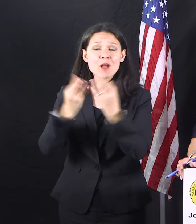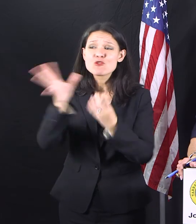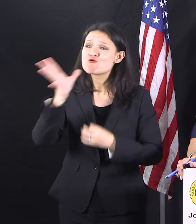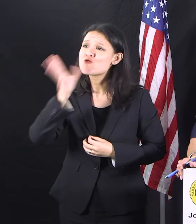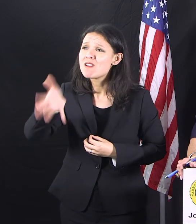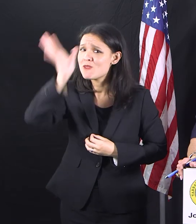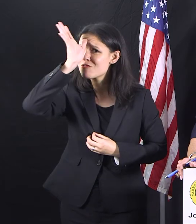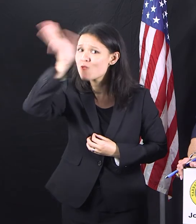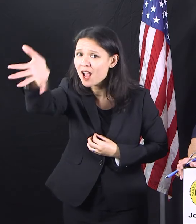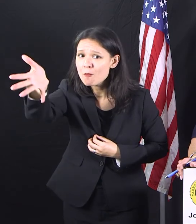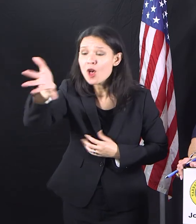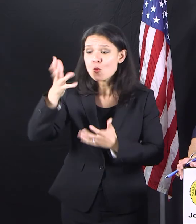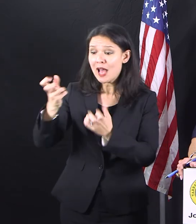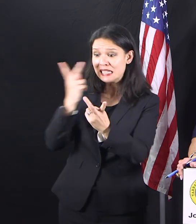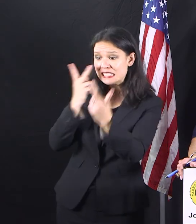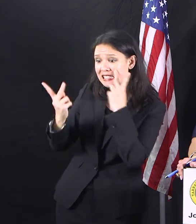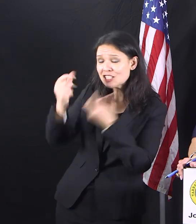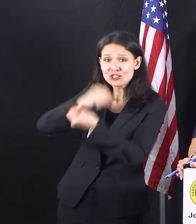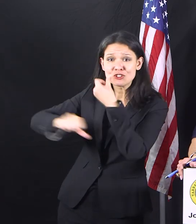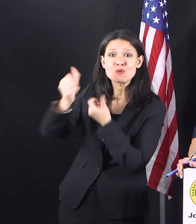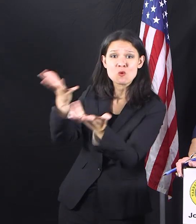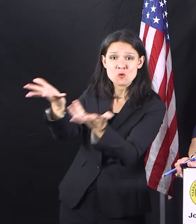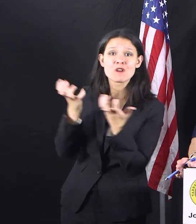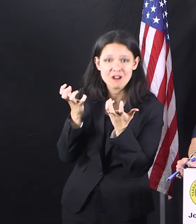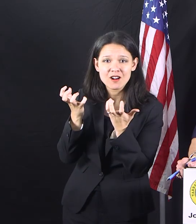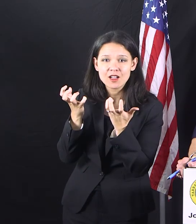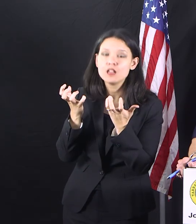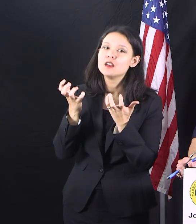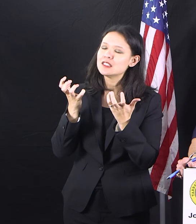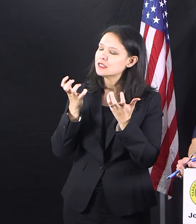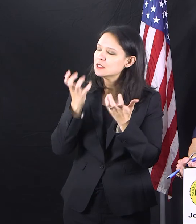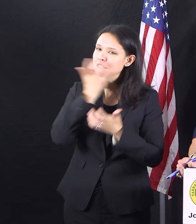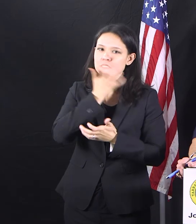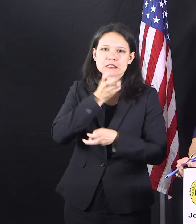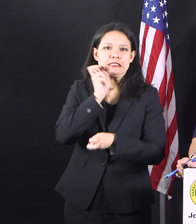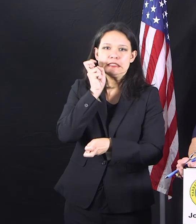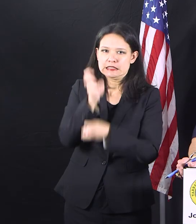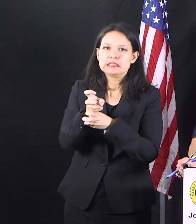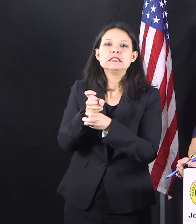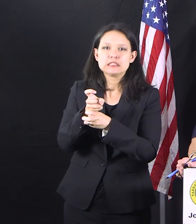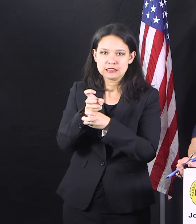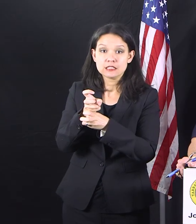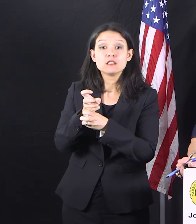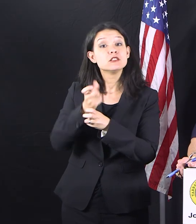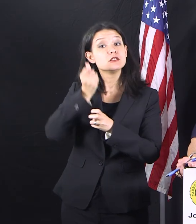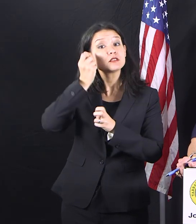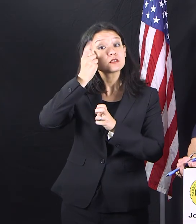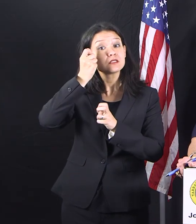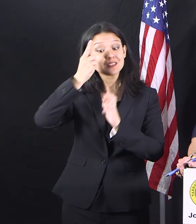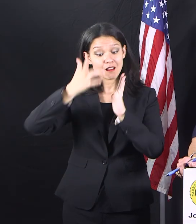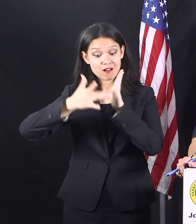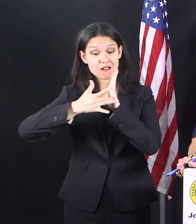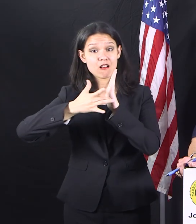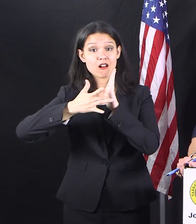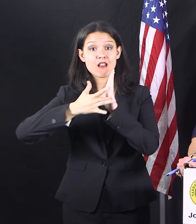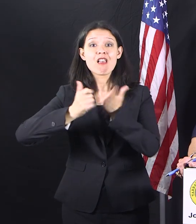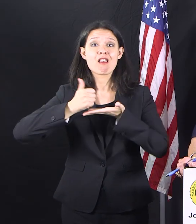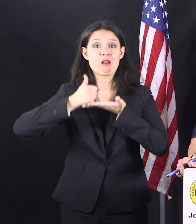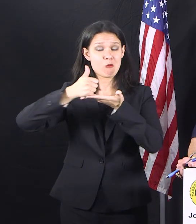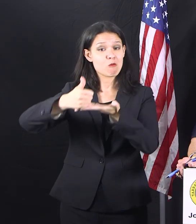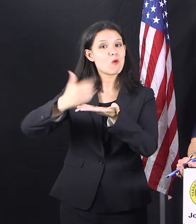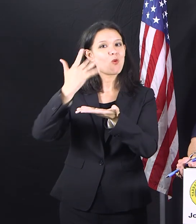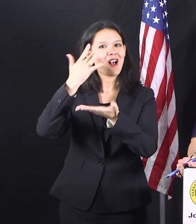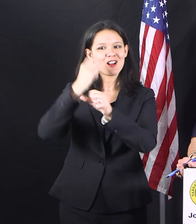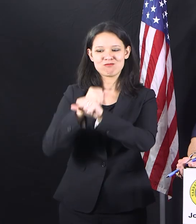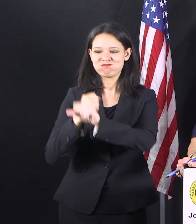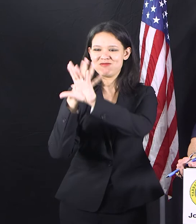want to see you, see their children and their grandchildren. It's a hard time. With technology, many of them you can see